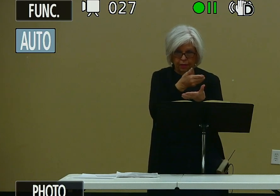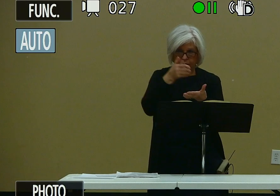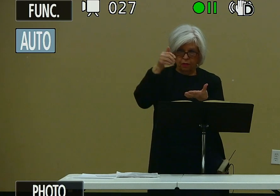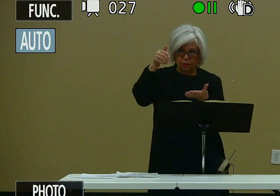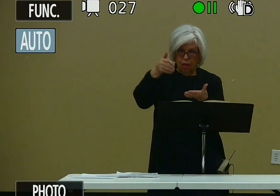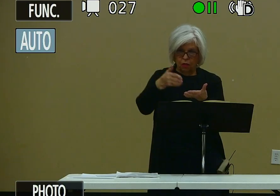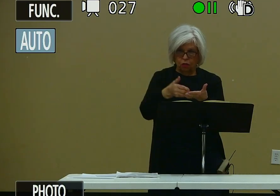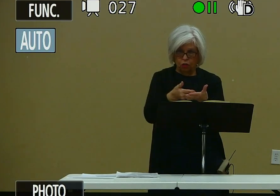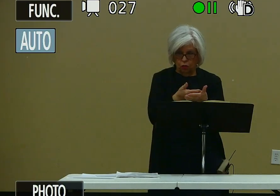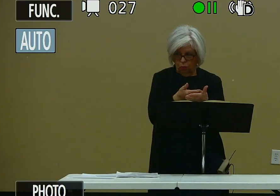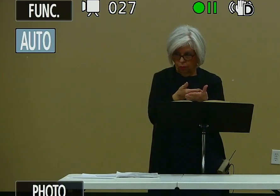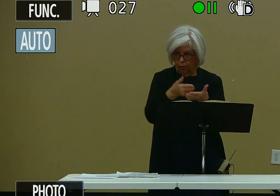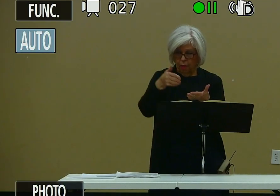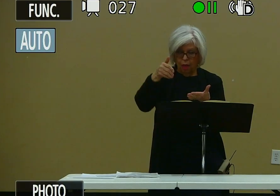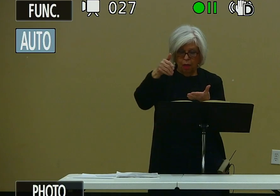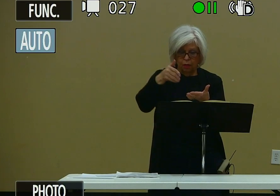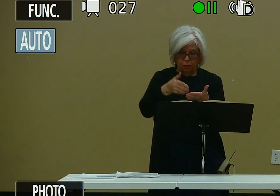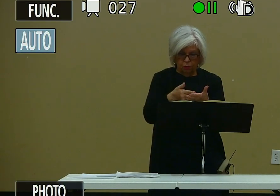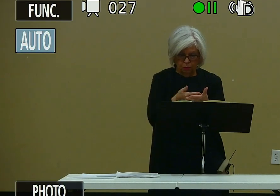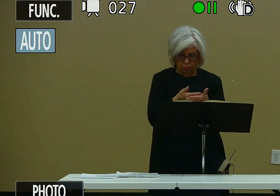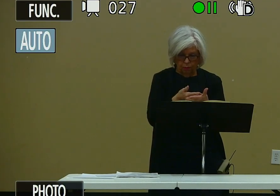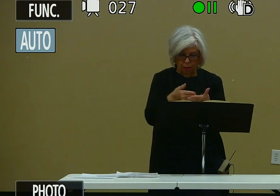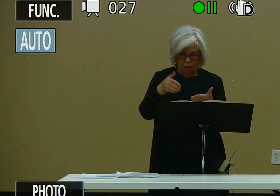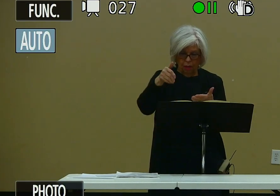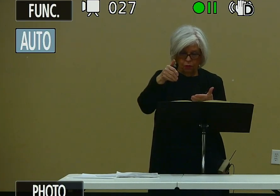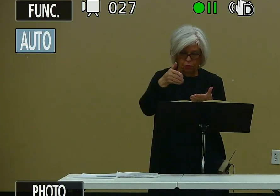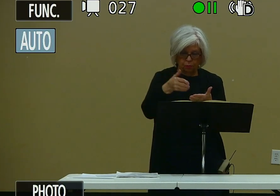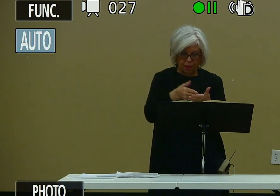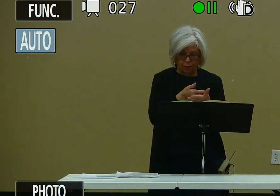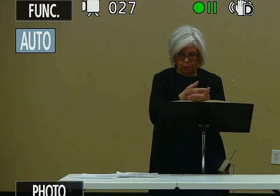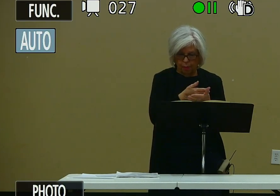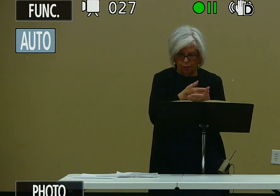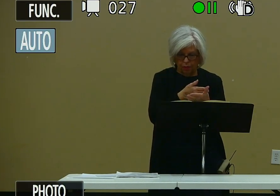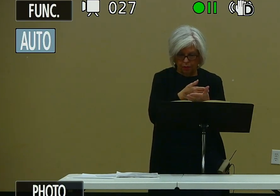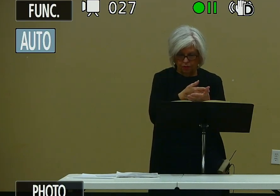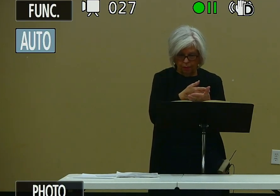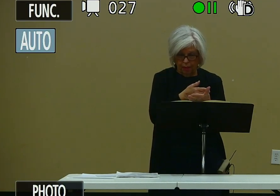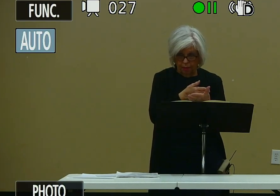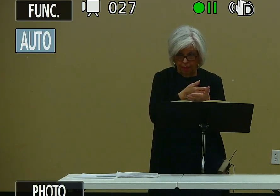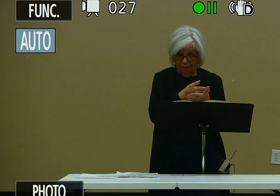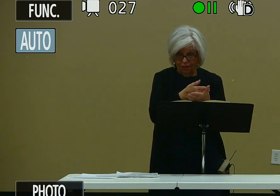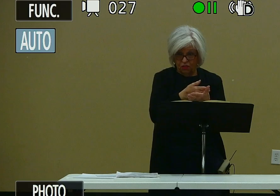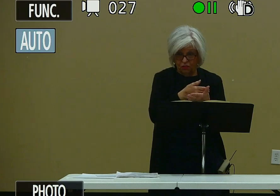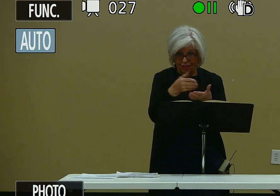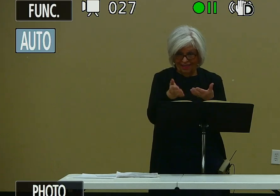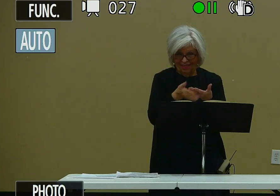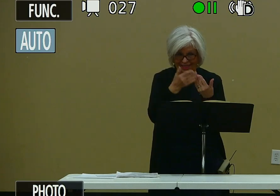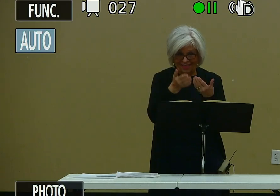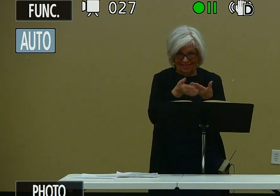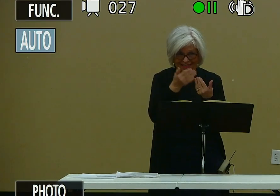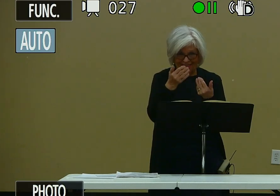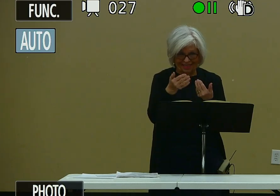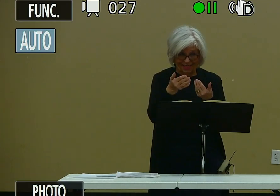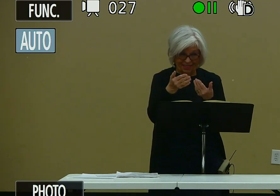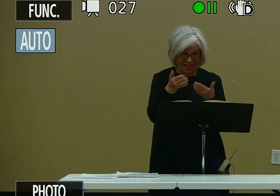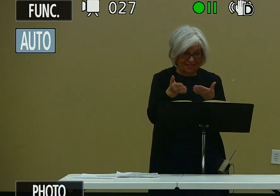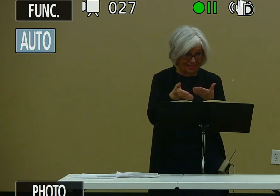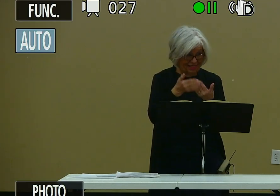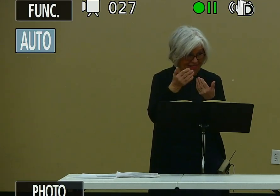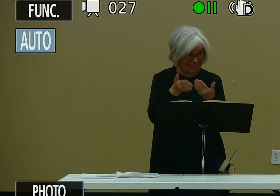this. New. New. New. You're probably remembering all these, right? Because it's easy. Next sign is